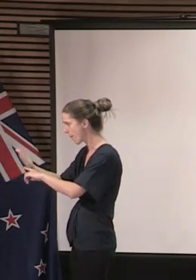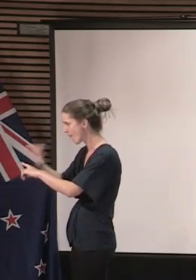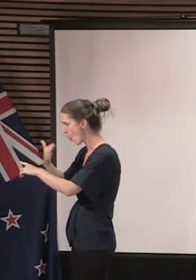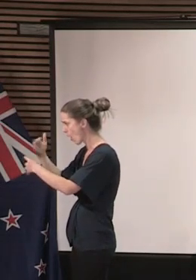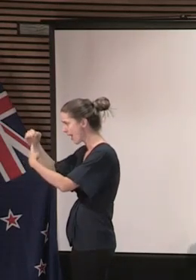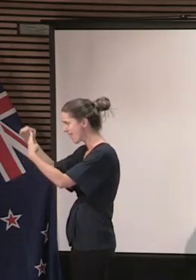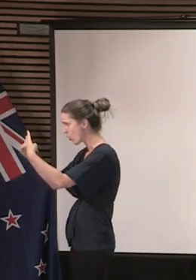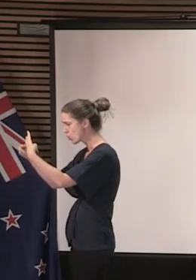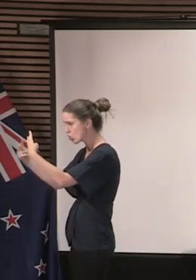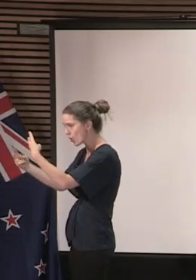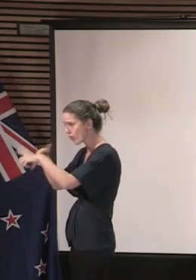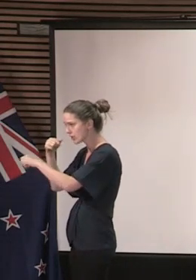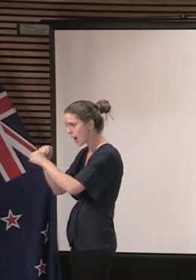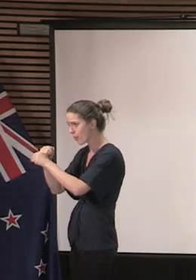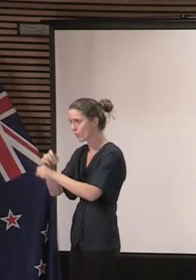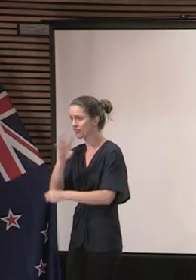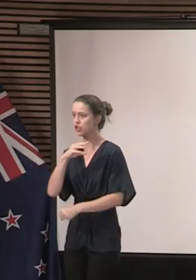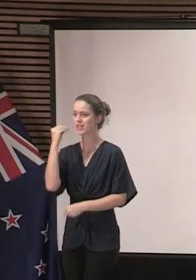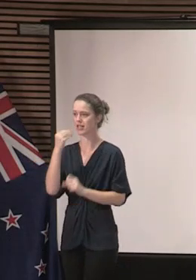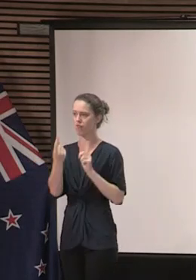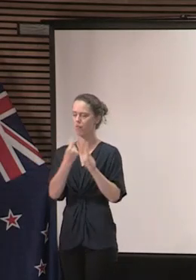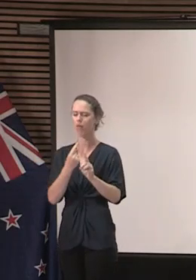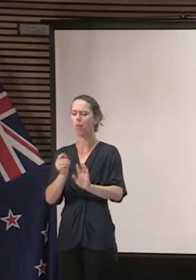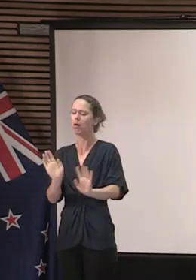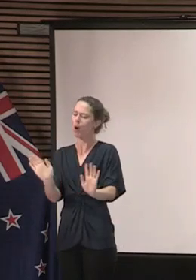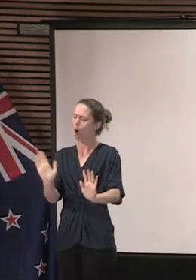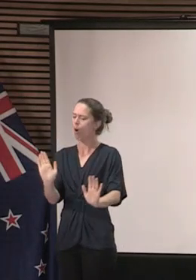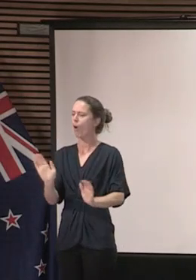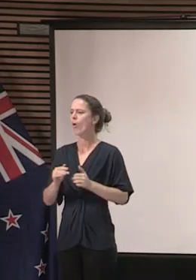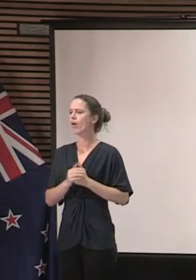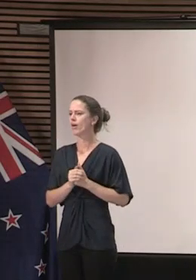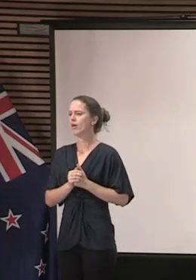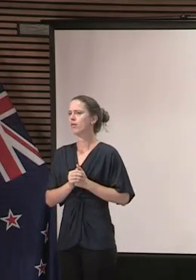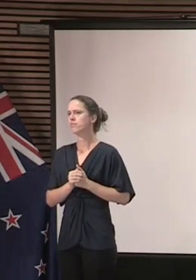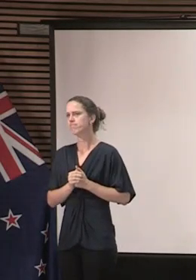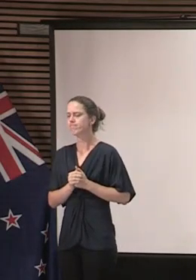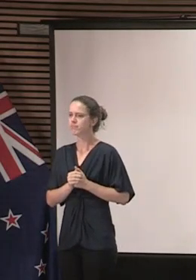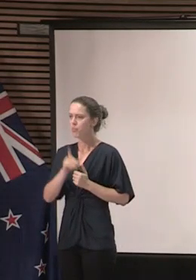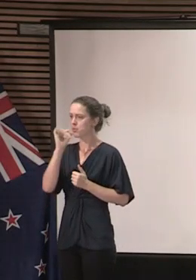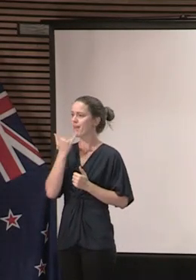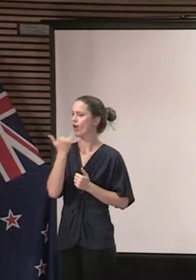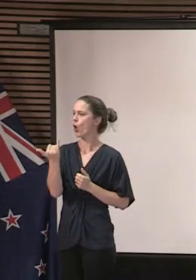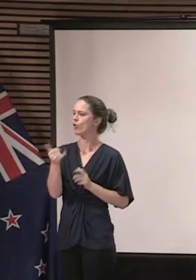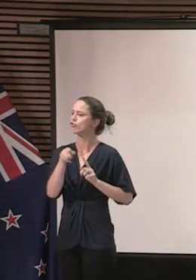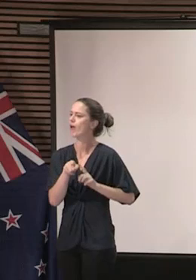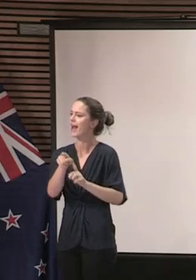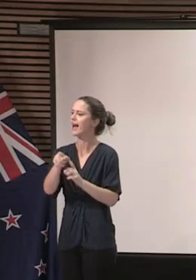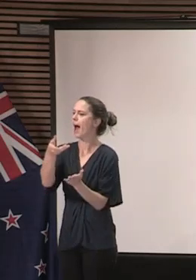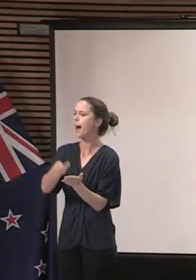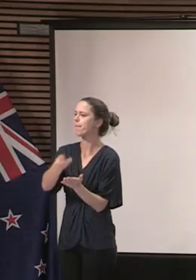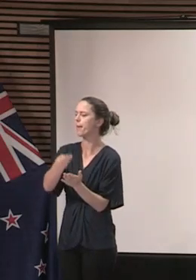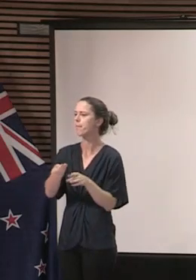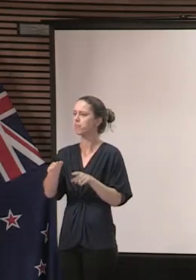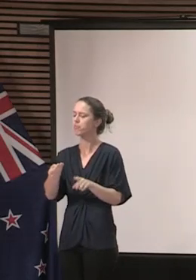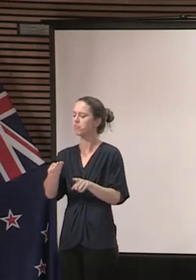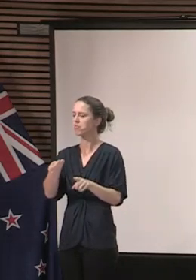No. level 2, for example? No, not necessarily. We do see it as an addition, of course, but it will only